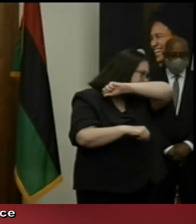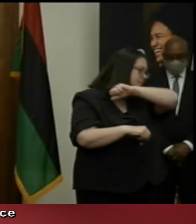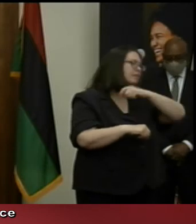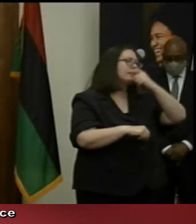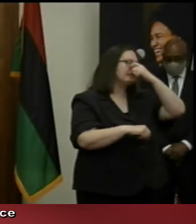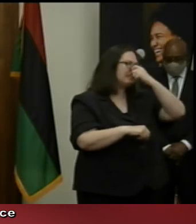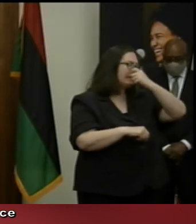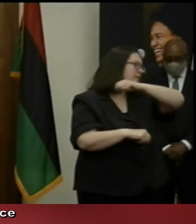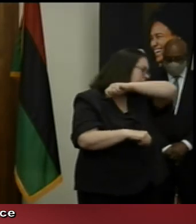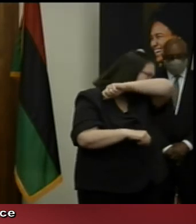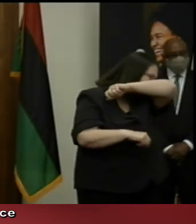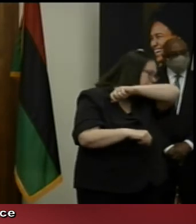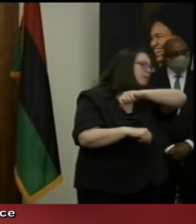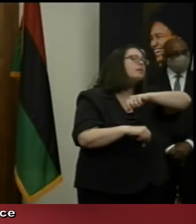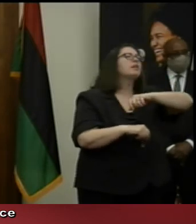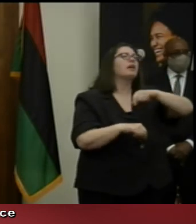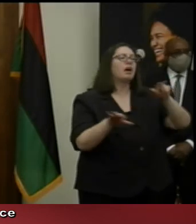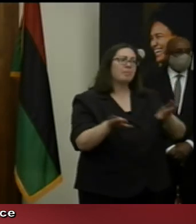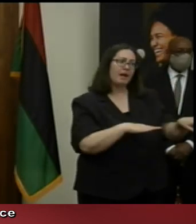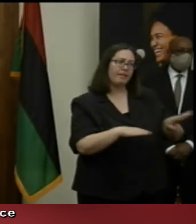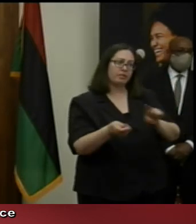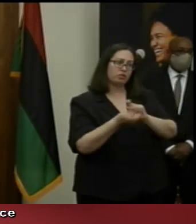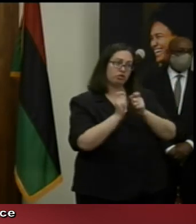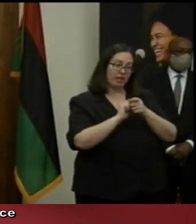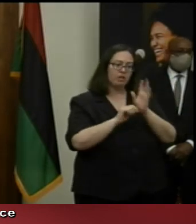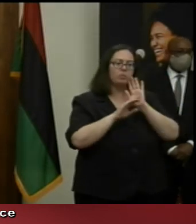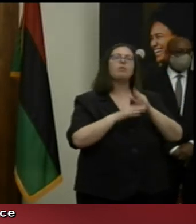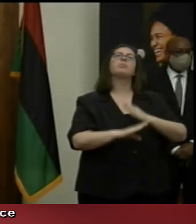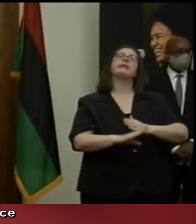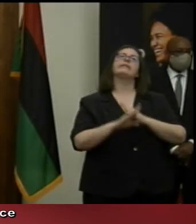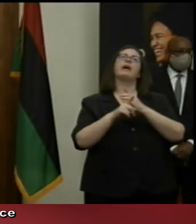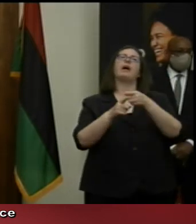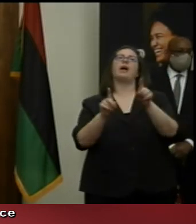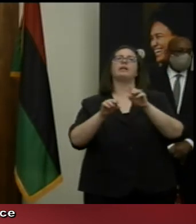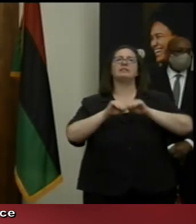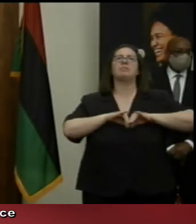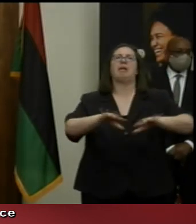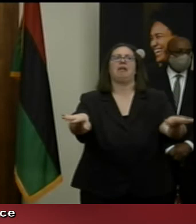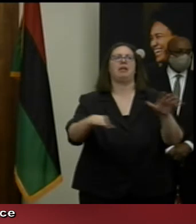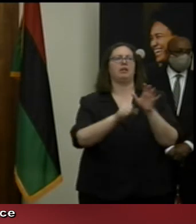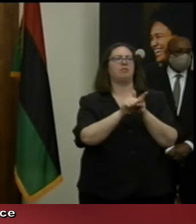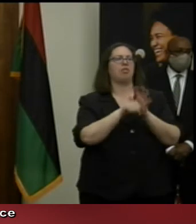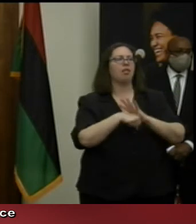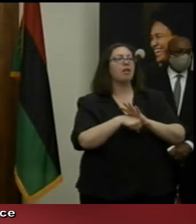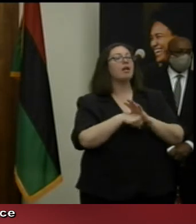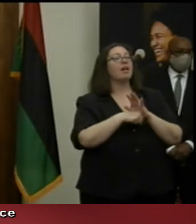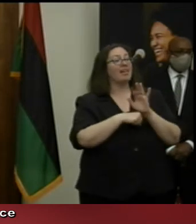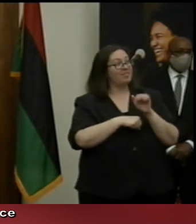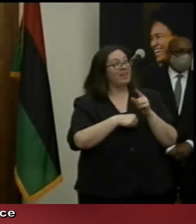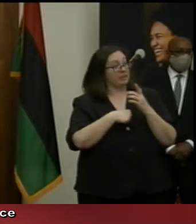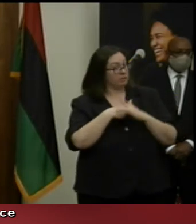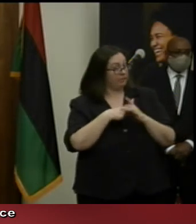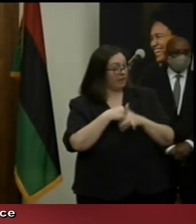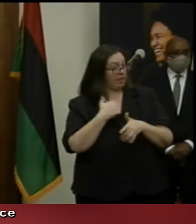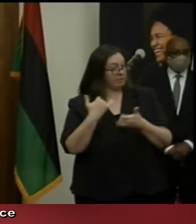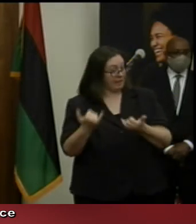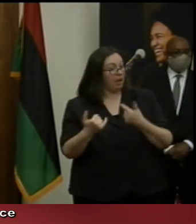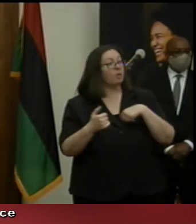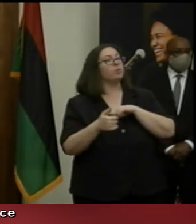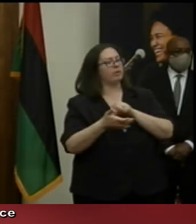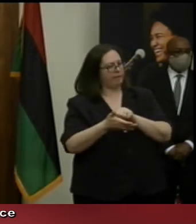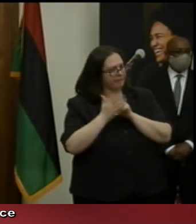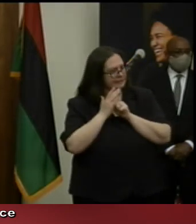changes can help protect individuals from COVID-19. So that's why because that's what we have available to us now, that's what we continue to